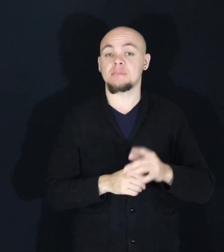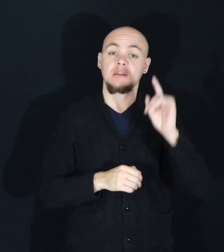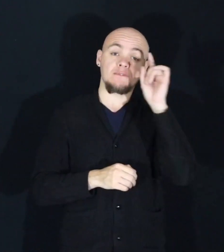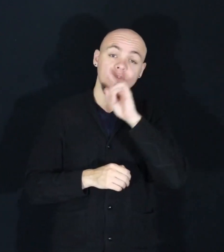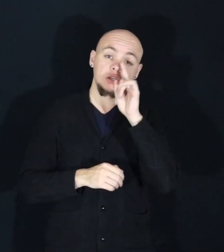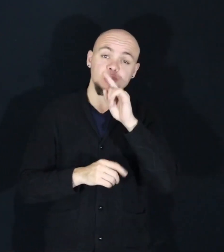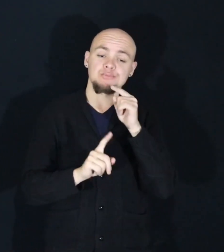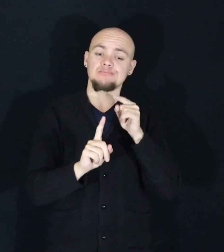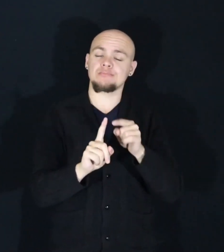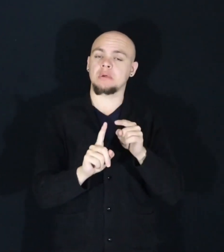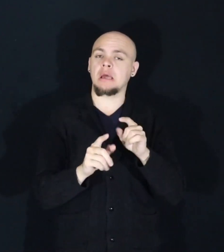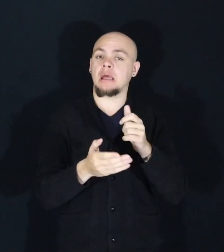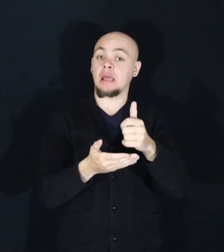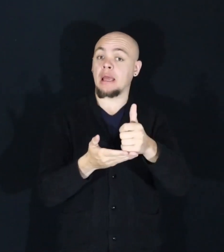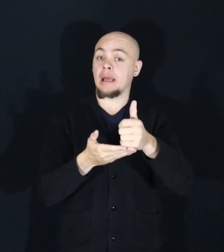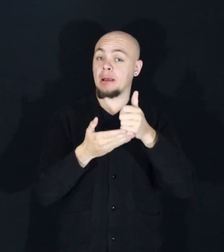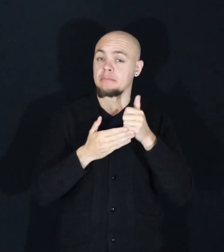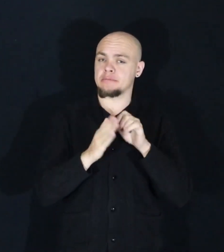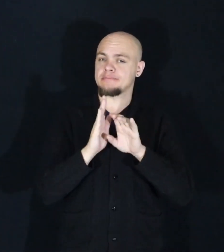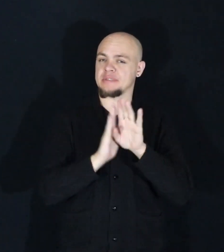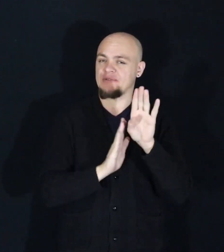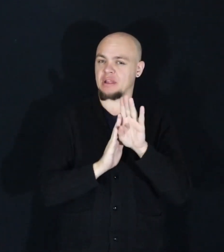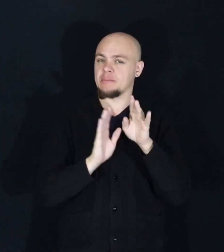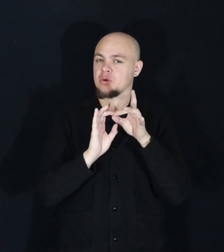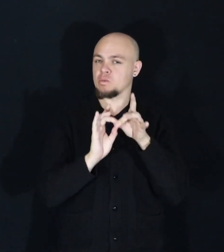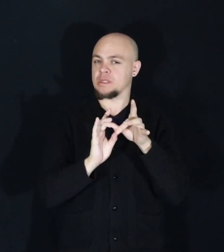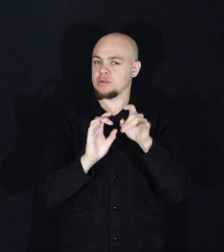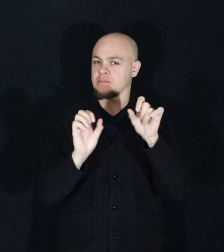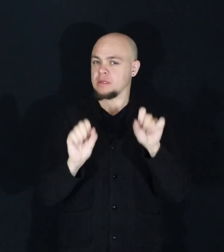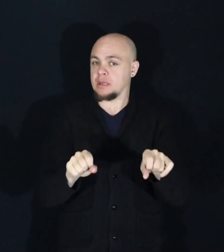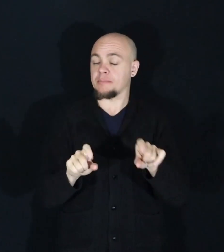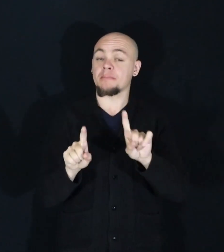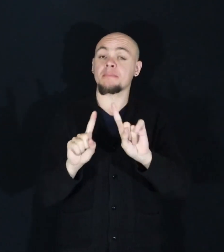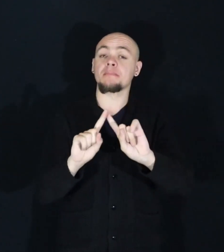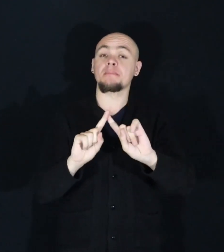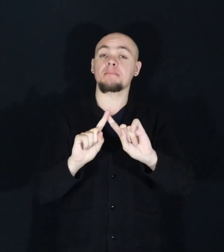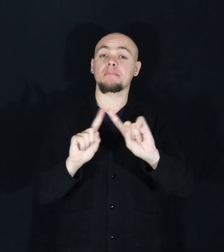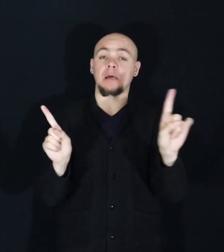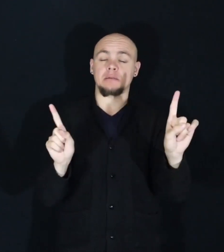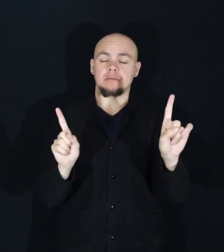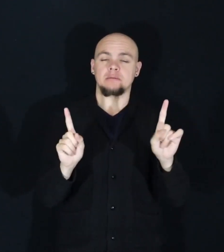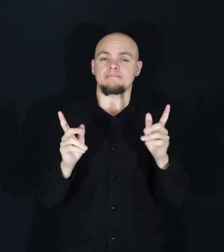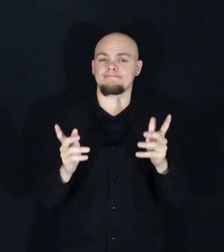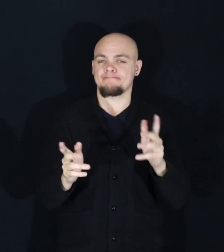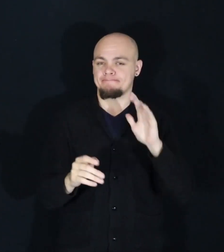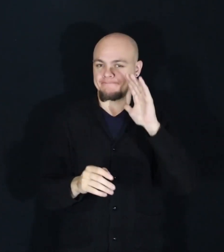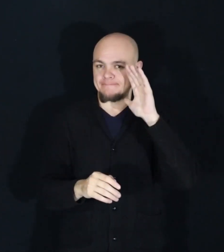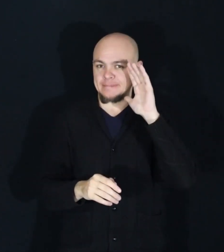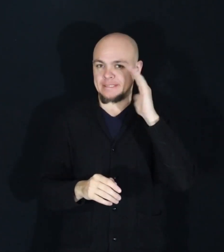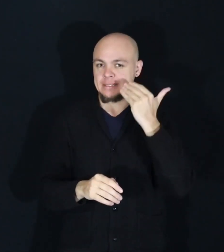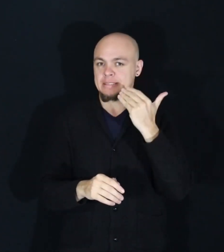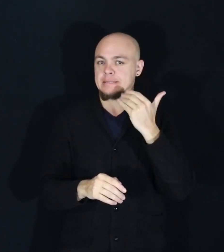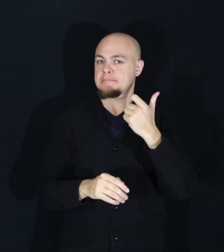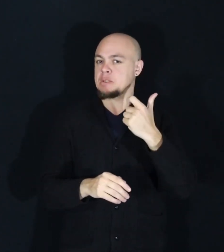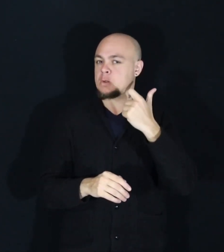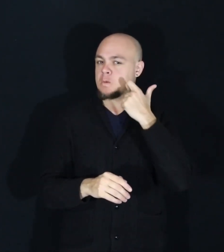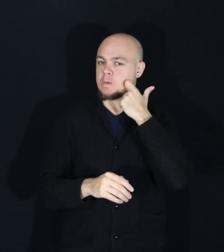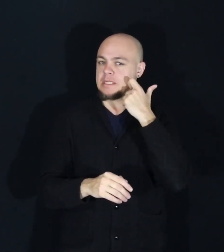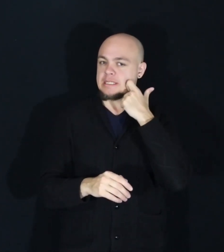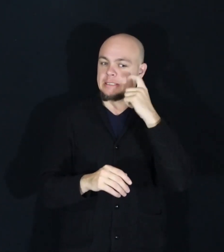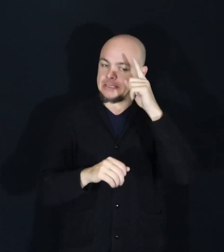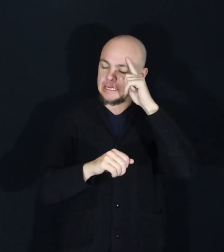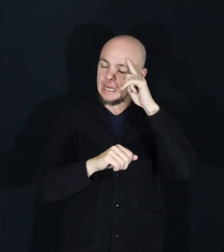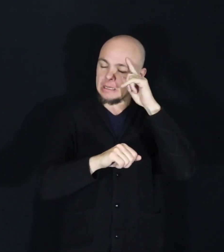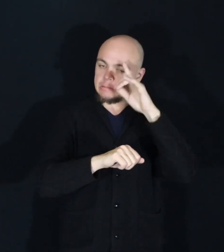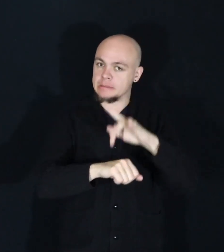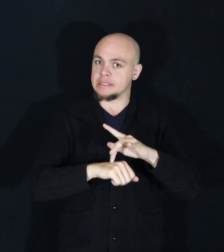way of helping us forge relationships. However, though, there seems to be a recent obsession